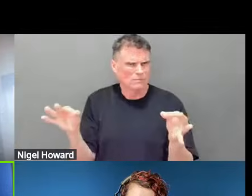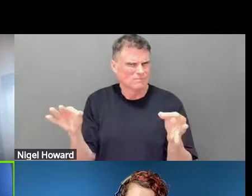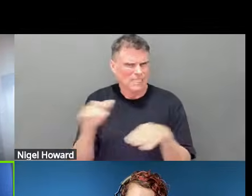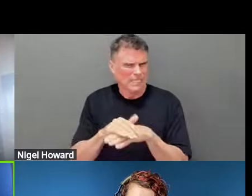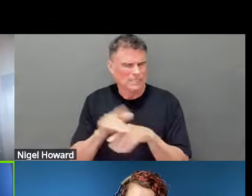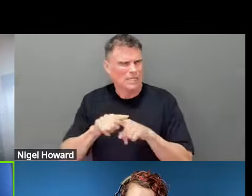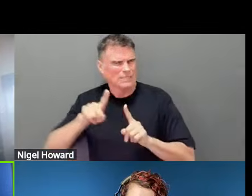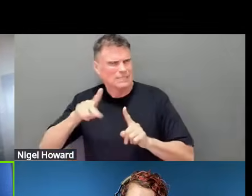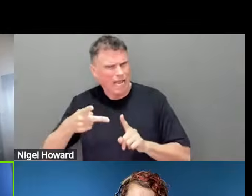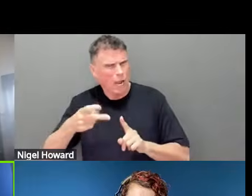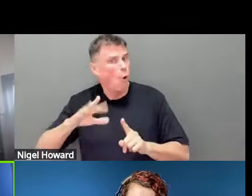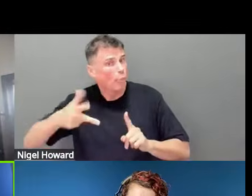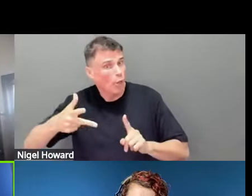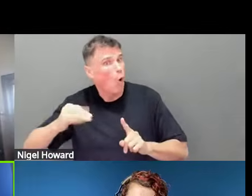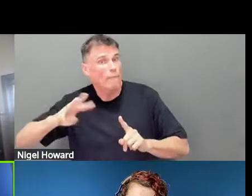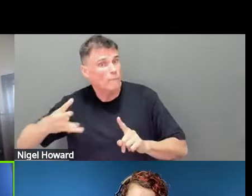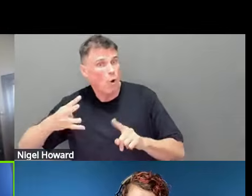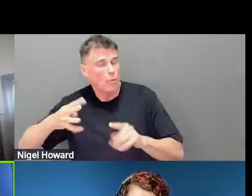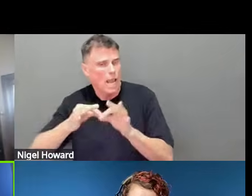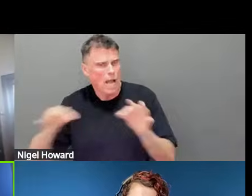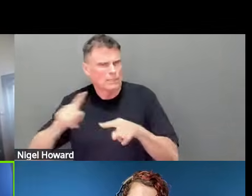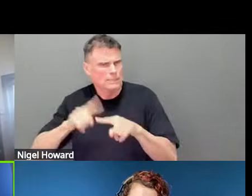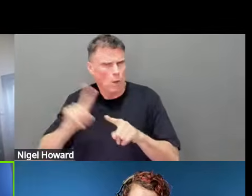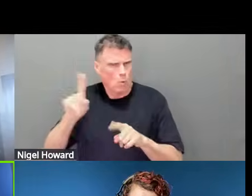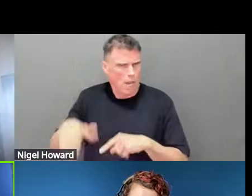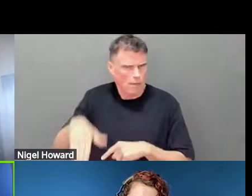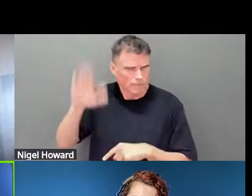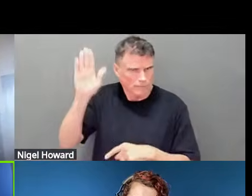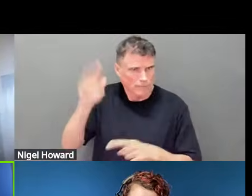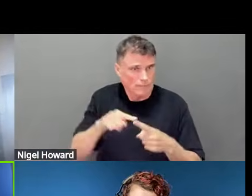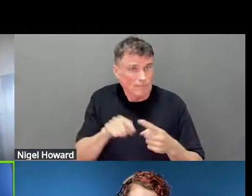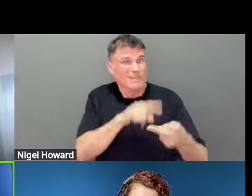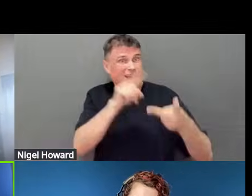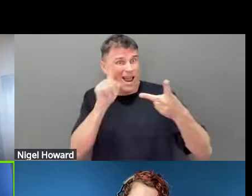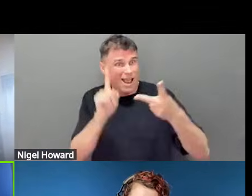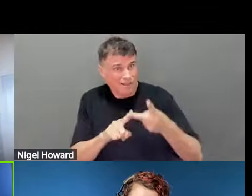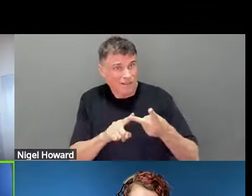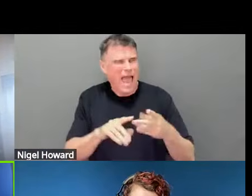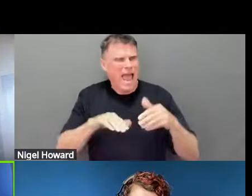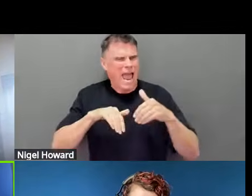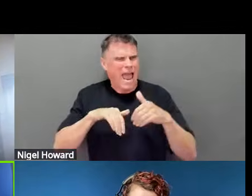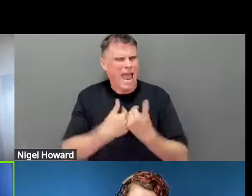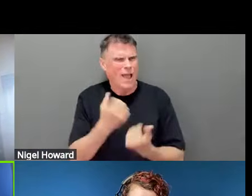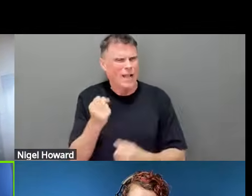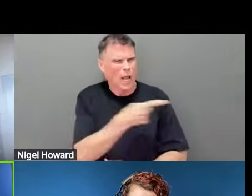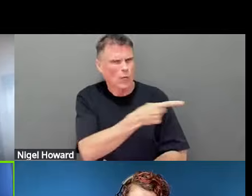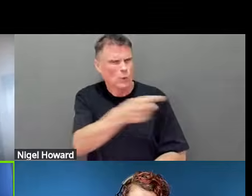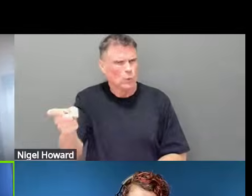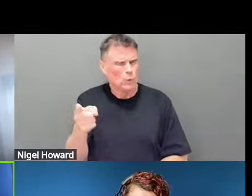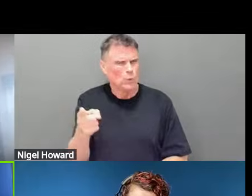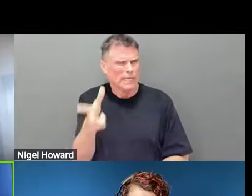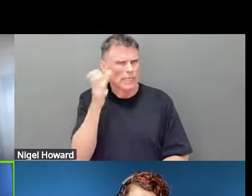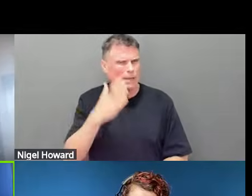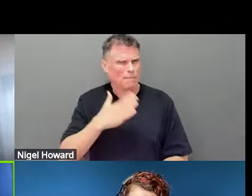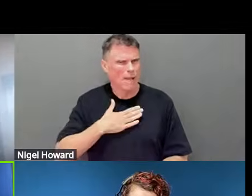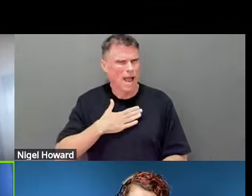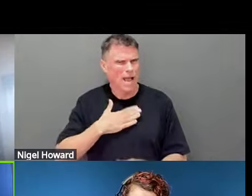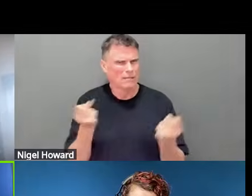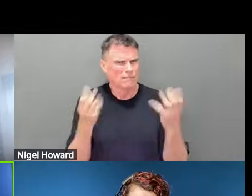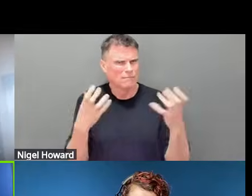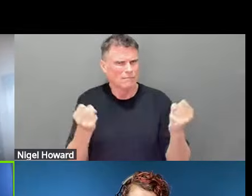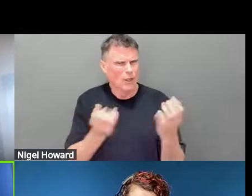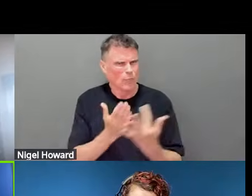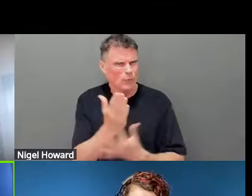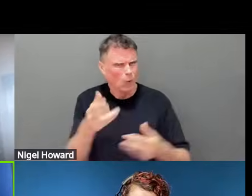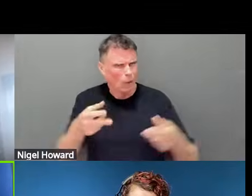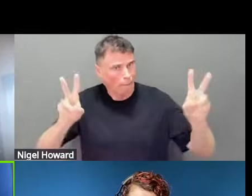that for many deaf people, English is not the first language. It could be the third or the fourth language, depending on where the child is from. And how